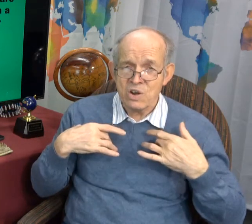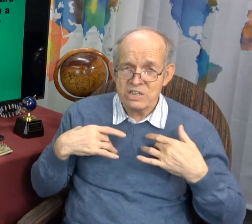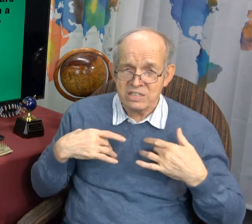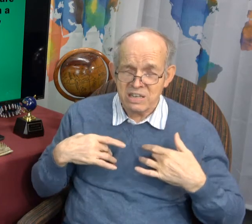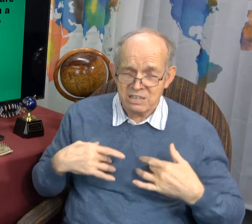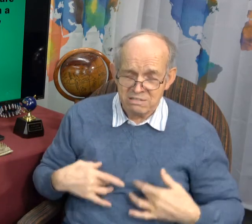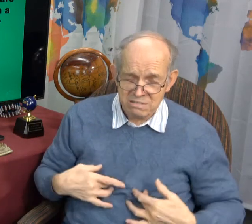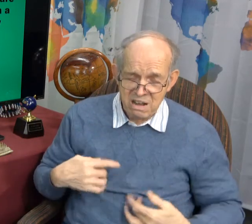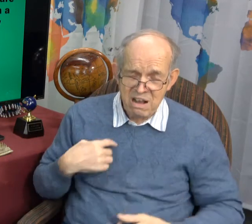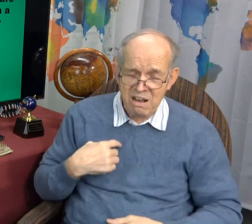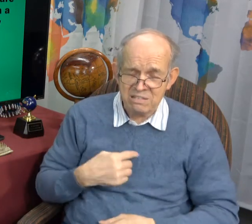destroys us.